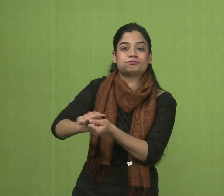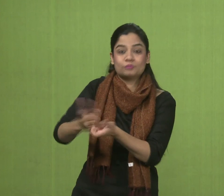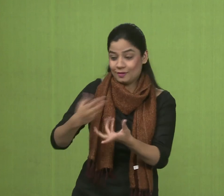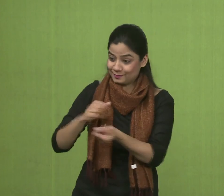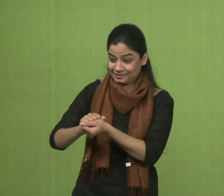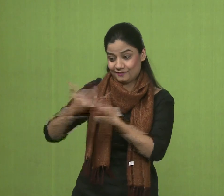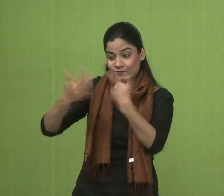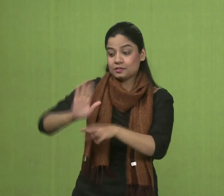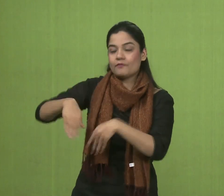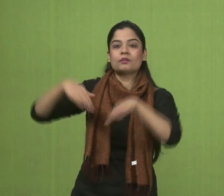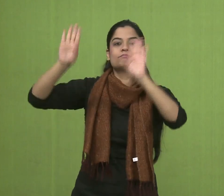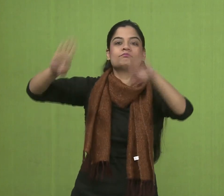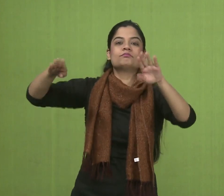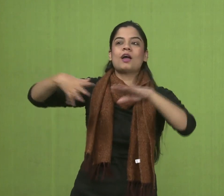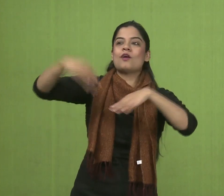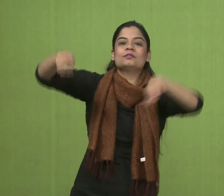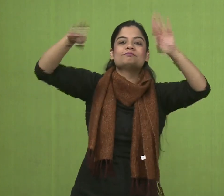it has to be near an electric point.